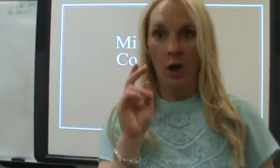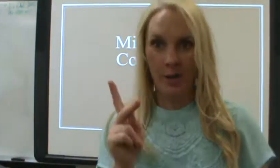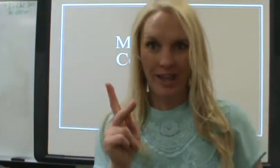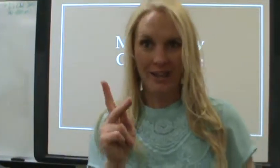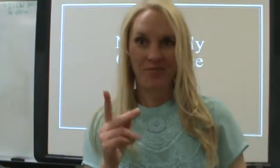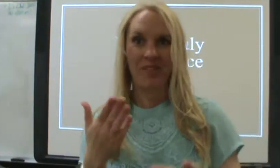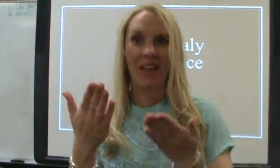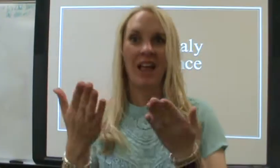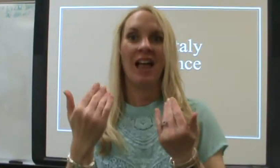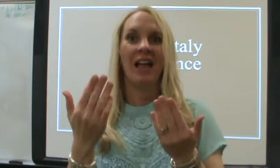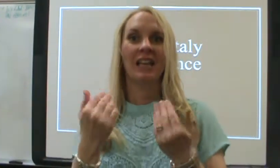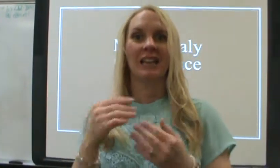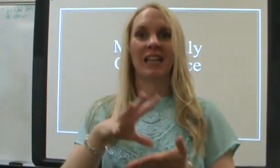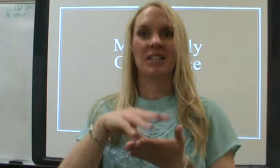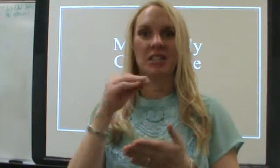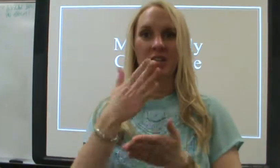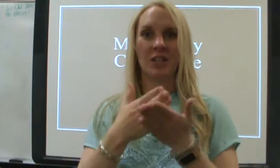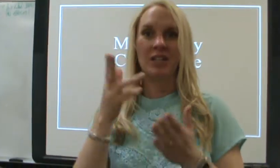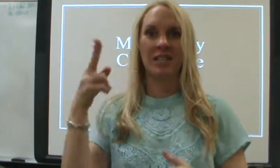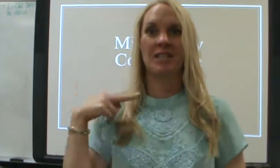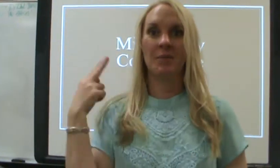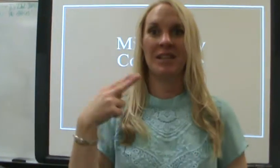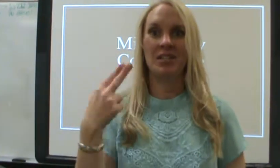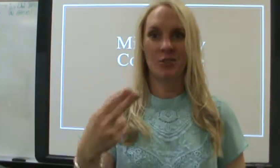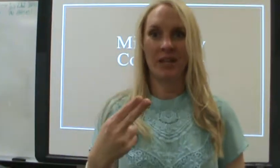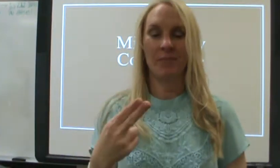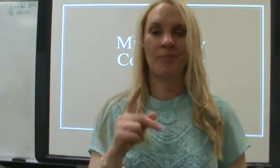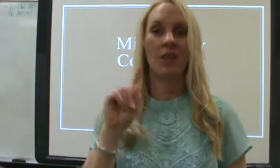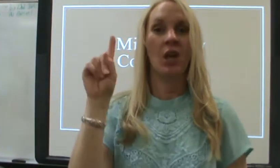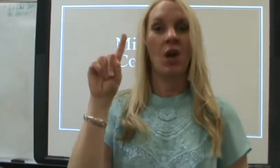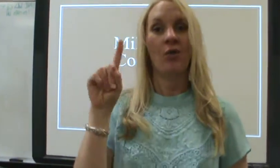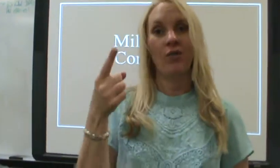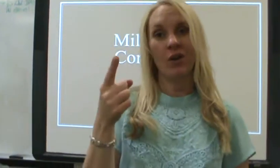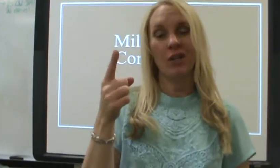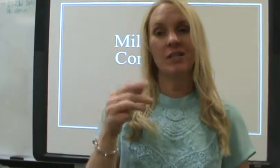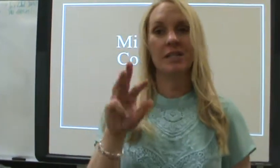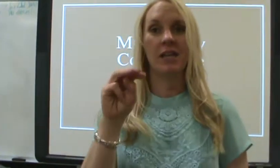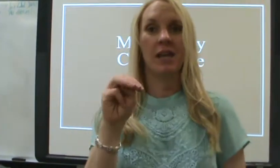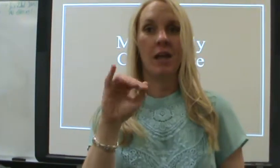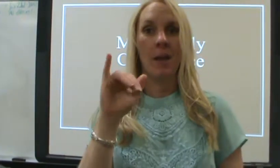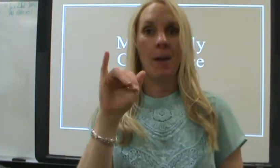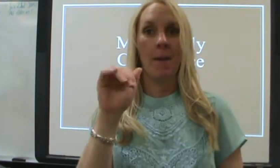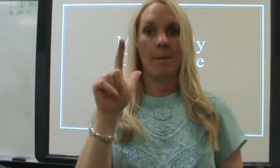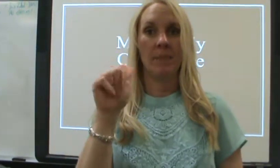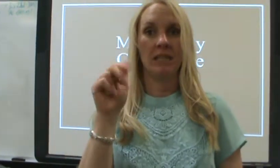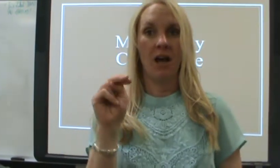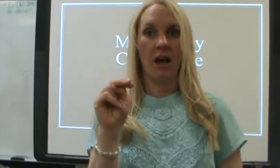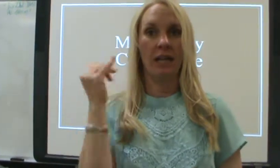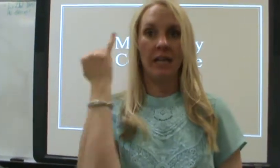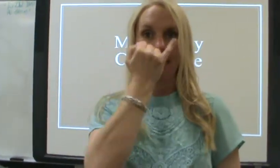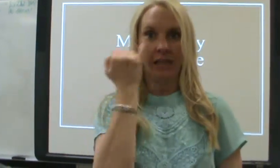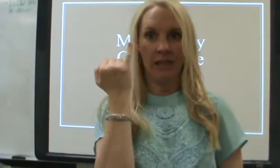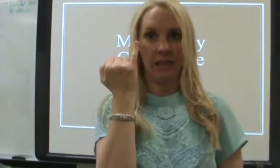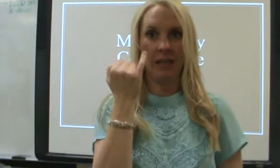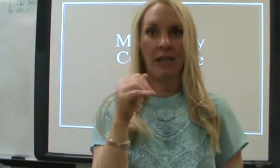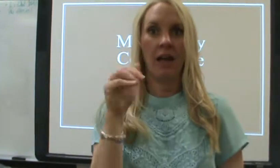Okay, let's learn some history. First, Milan, Italy